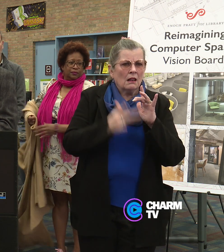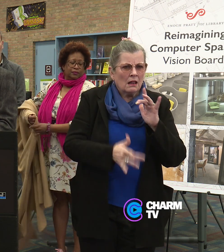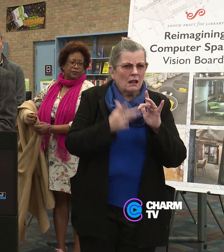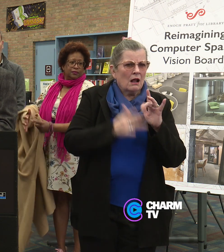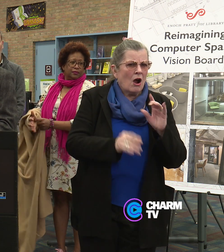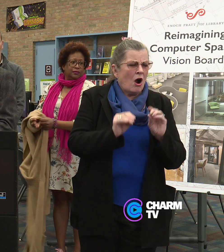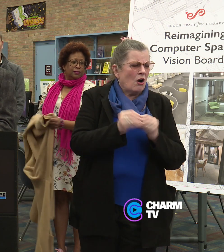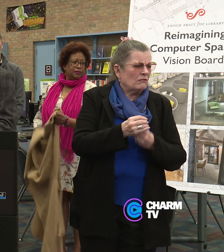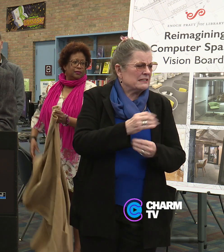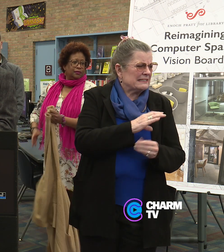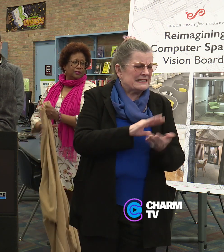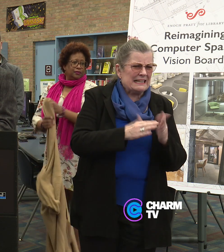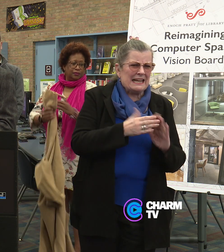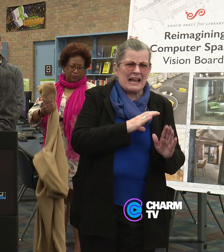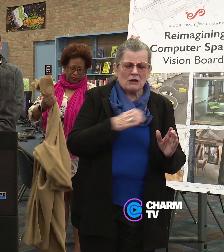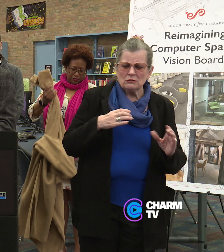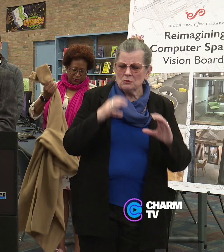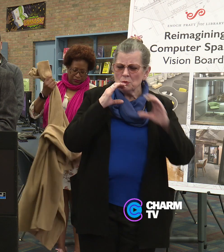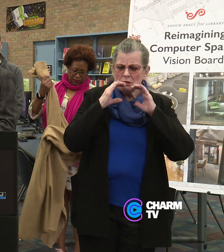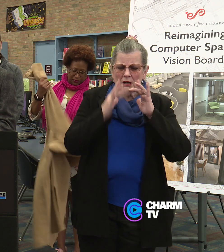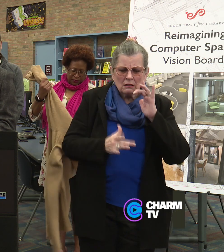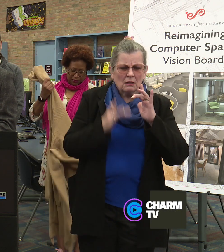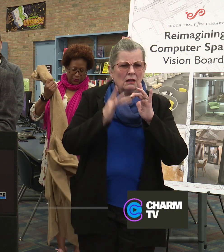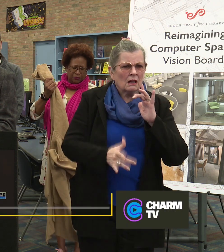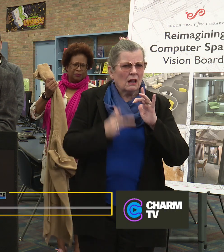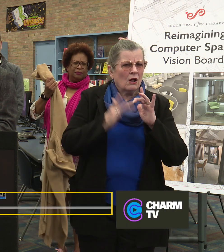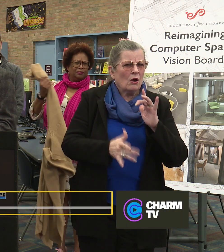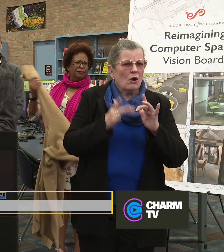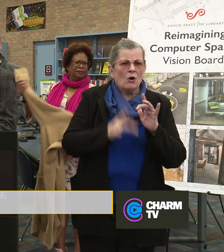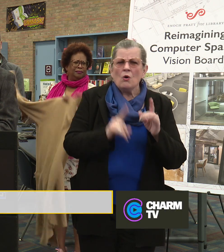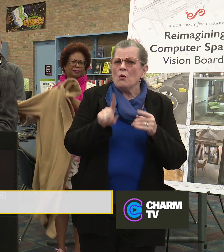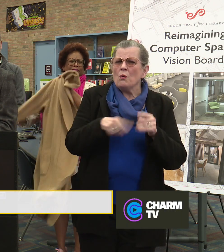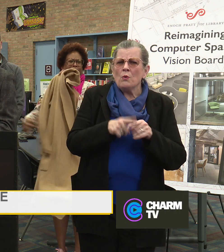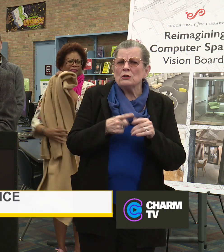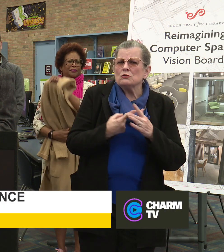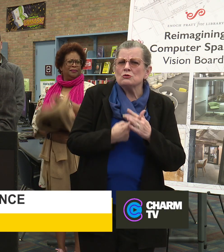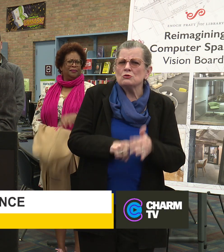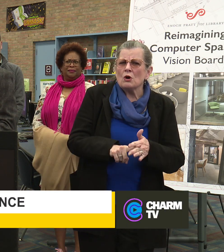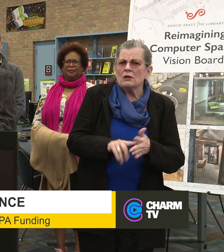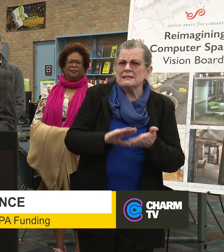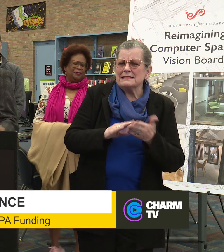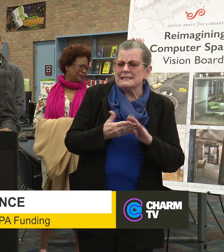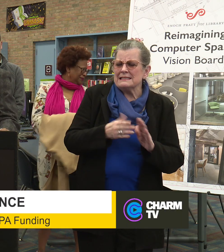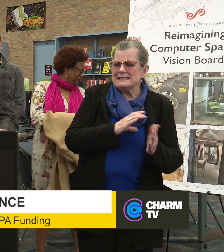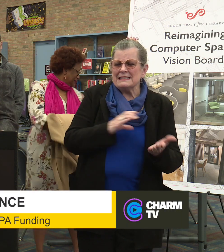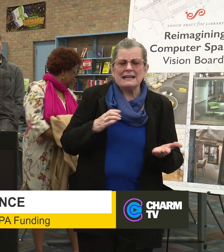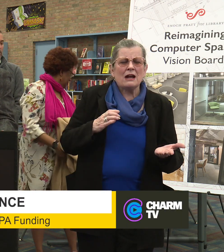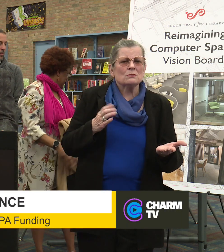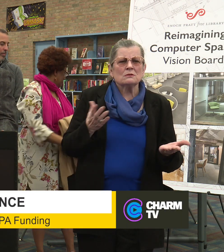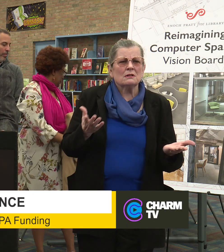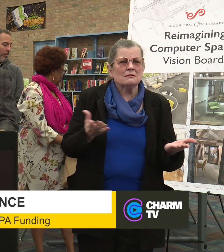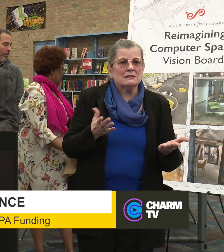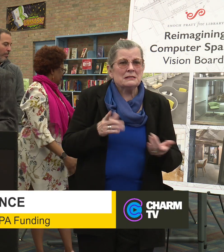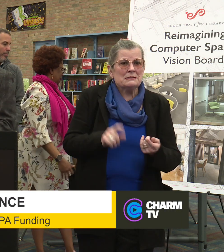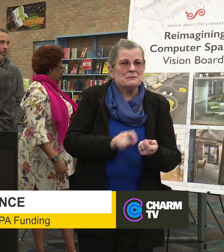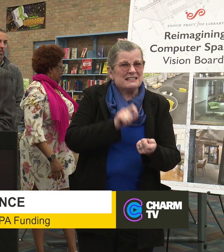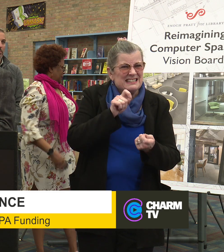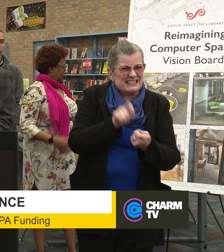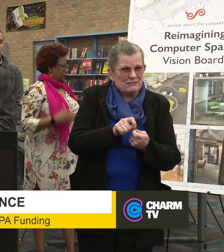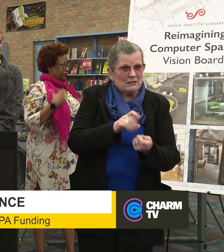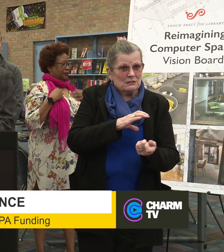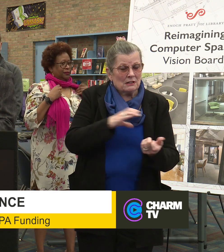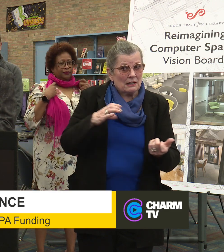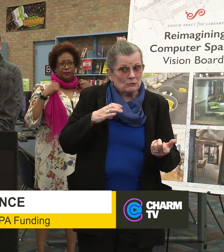council. Can you explain the timeline of when exactly did you begin communication with the city council specifically the council president, about this